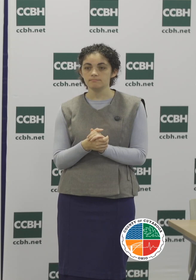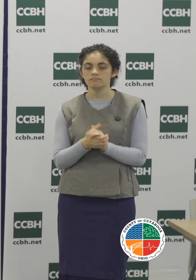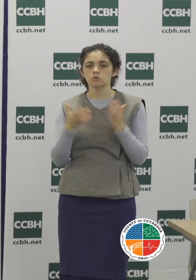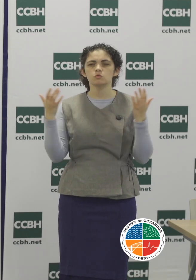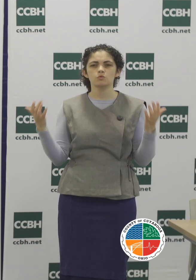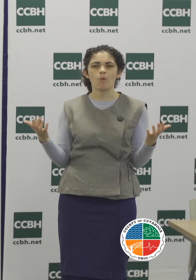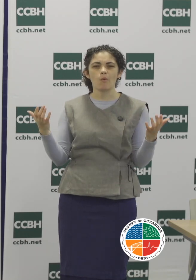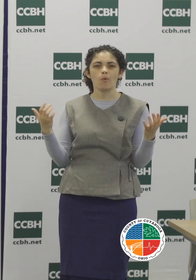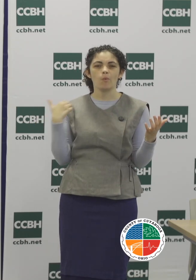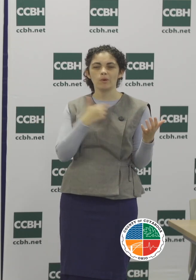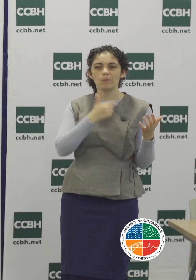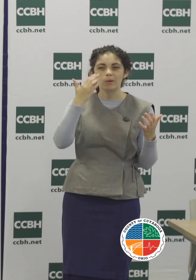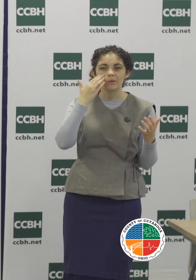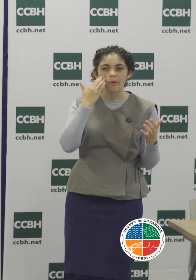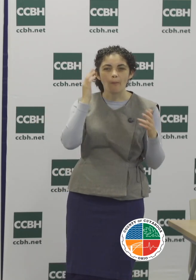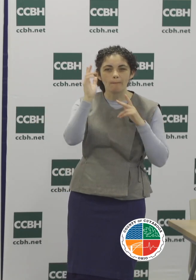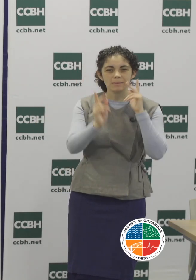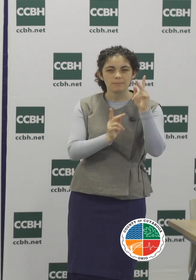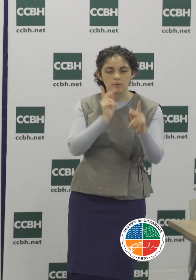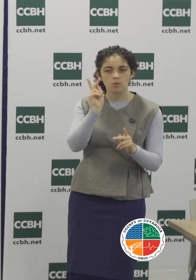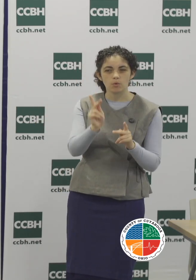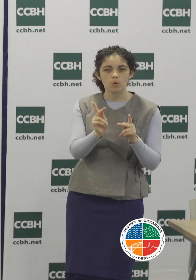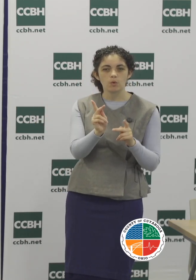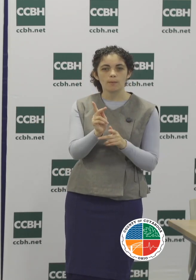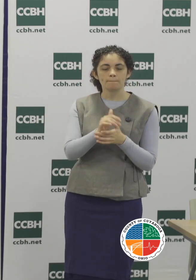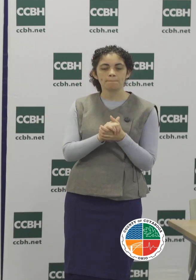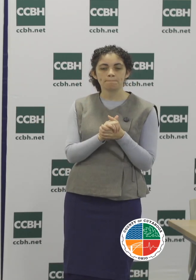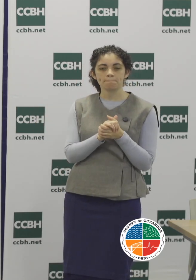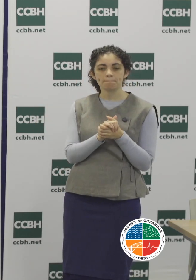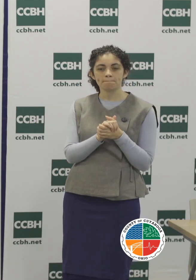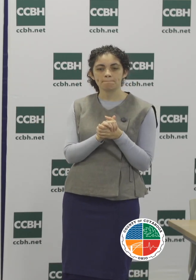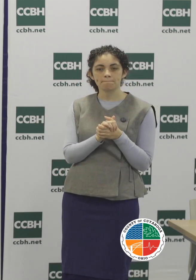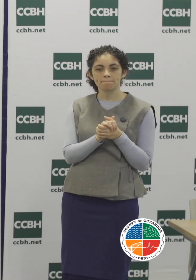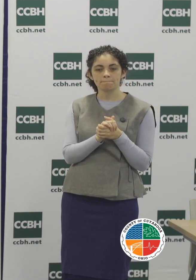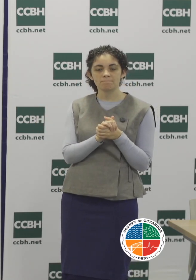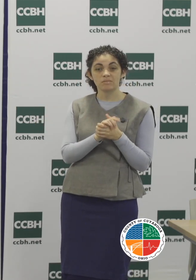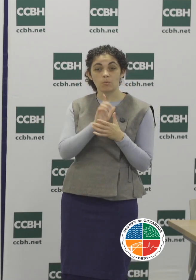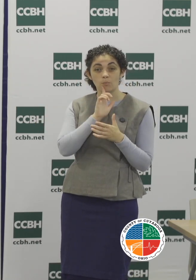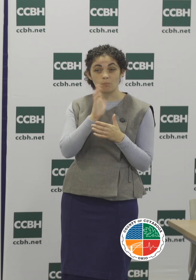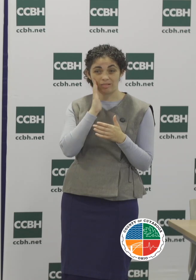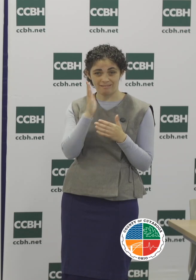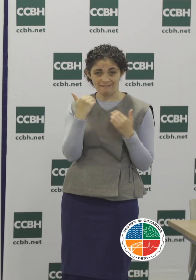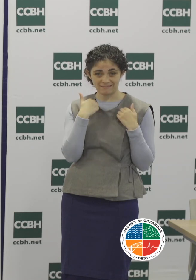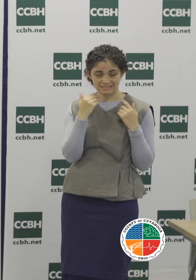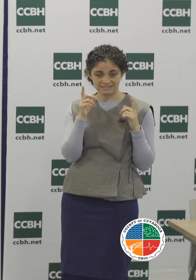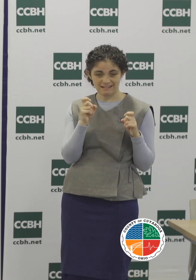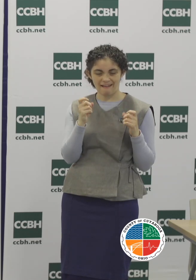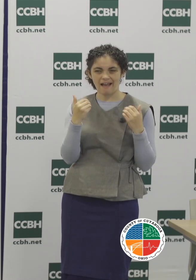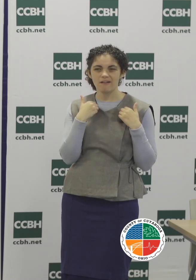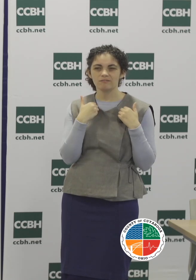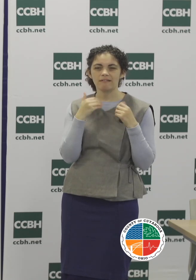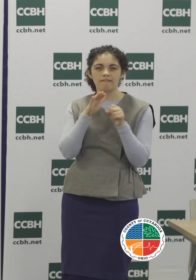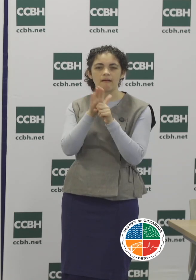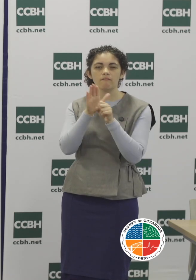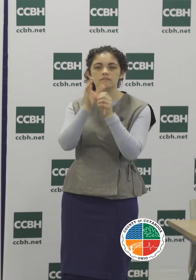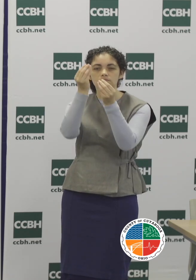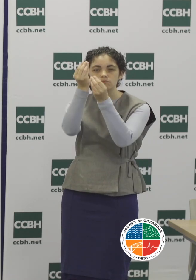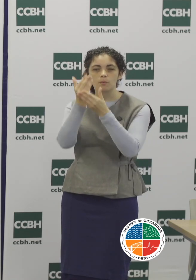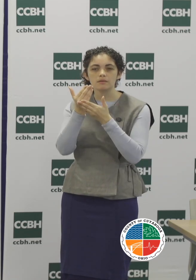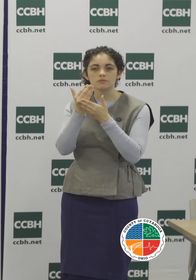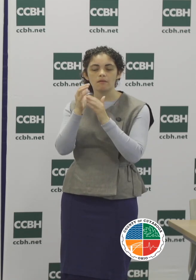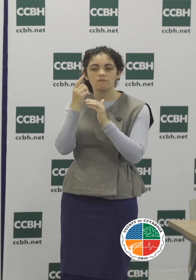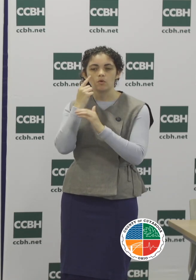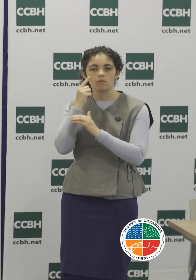So we also want to make sure that people who are going to get tested get the right information about